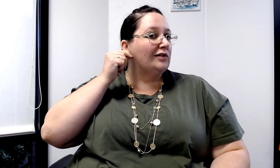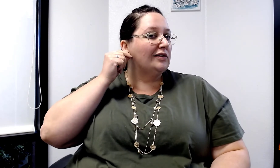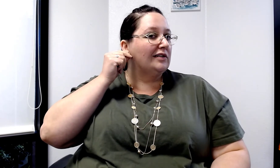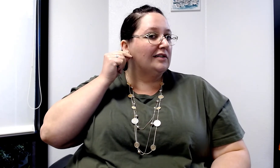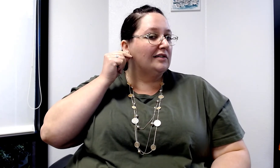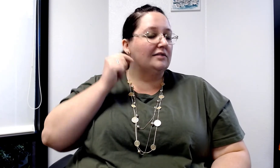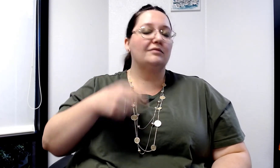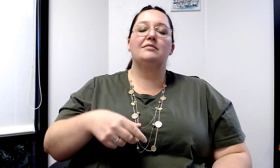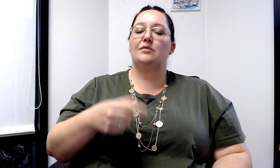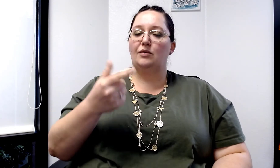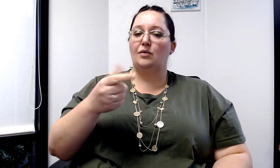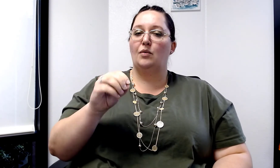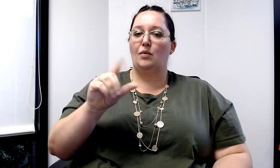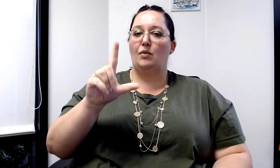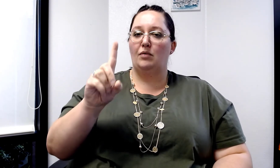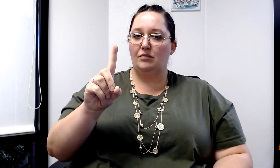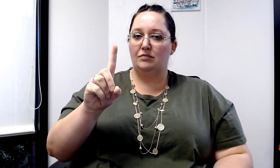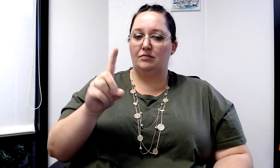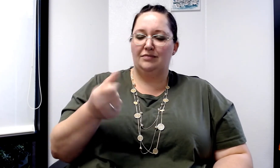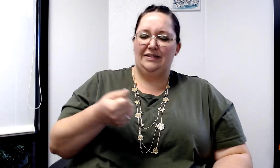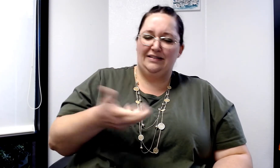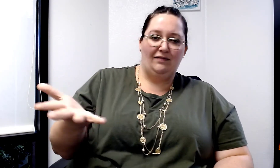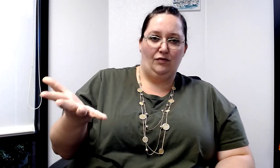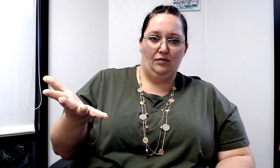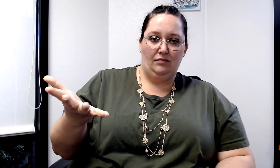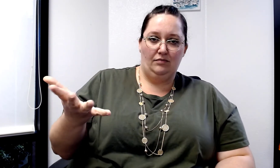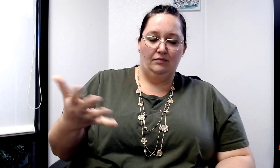Several of my earrings are gold. Several.